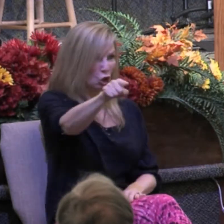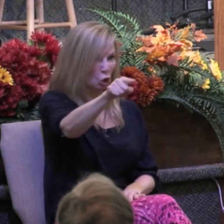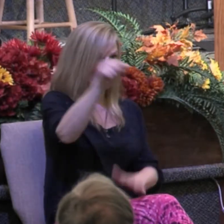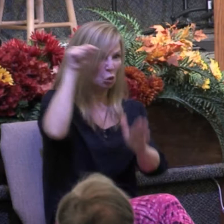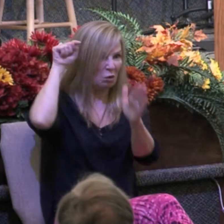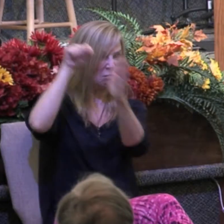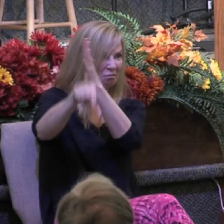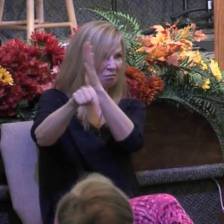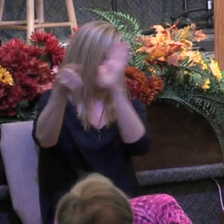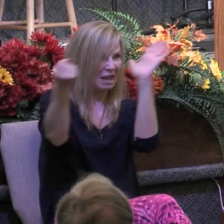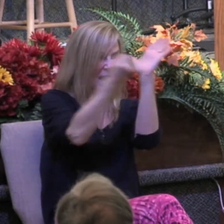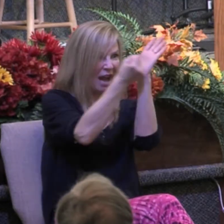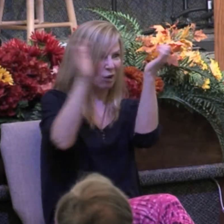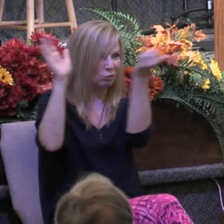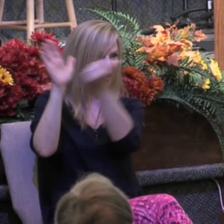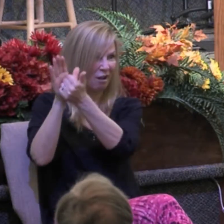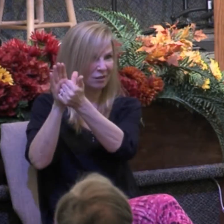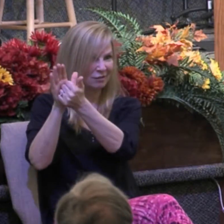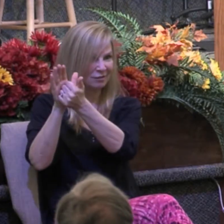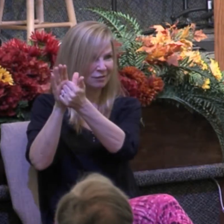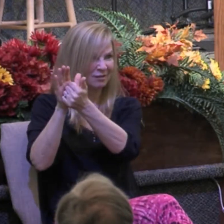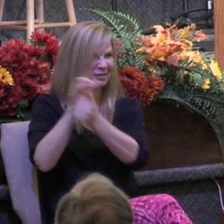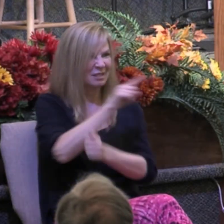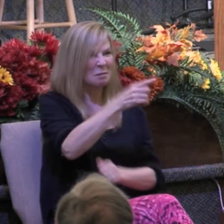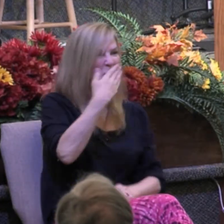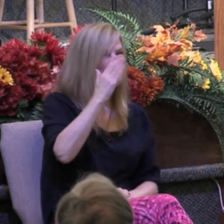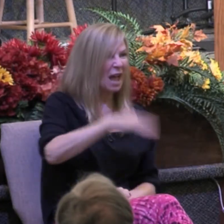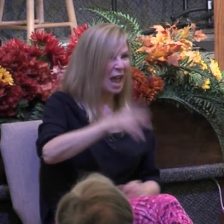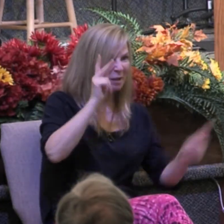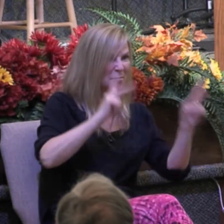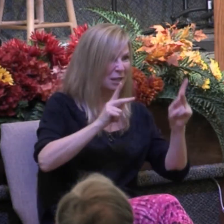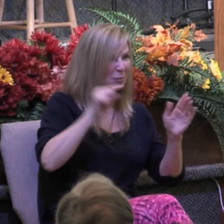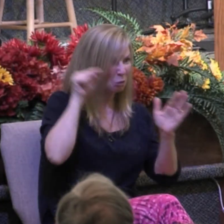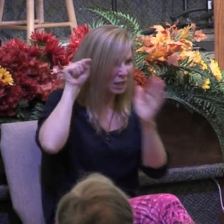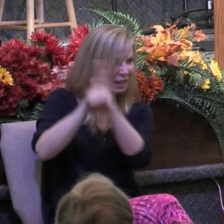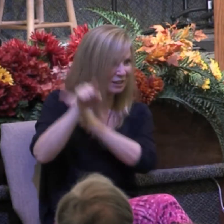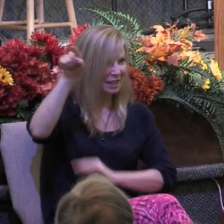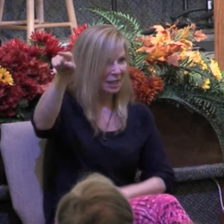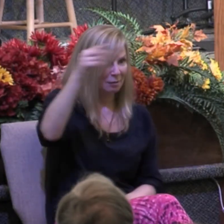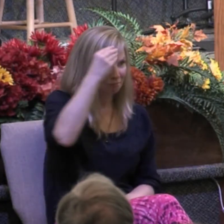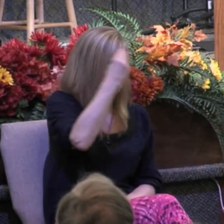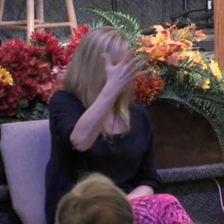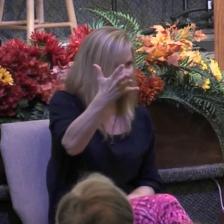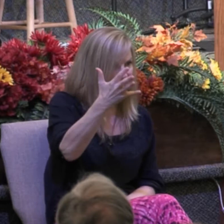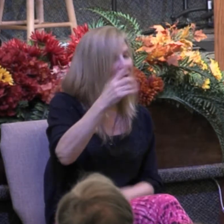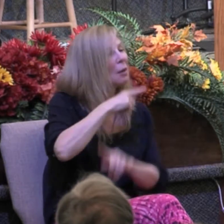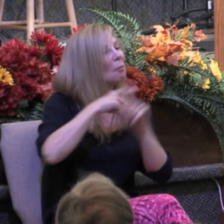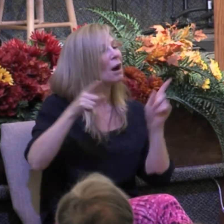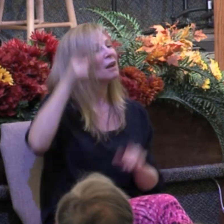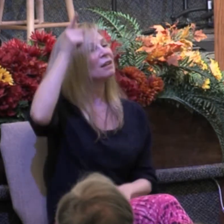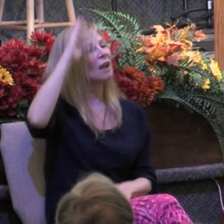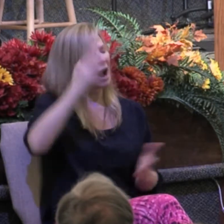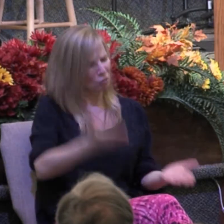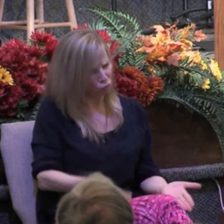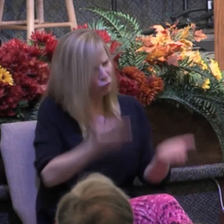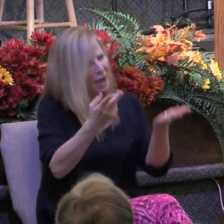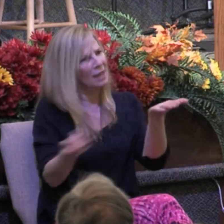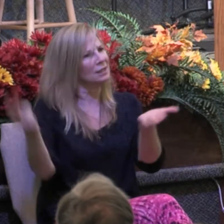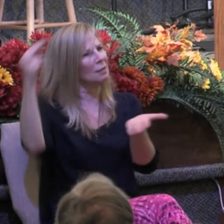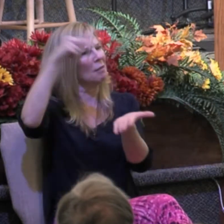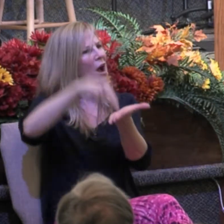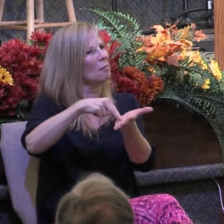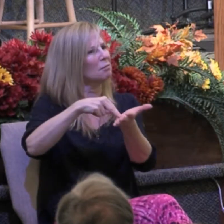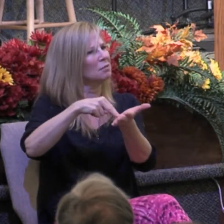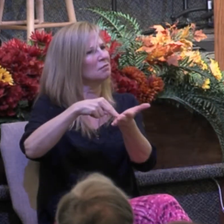cross by the hands of godless men. You put him to death. But God raised him up again, putting an end to the